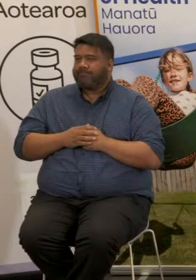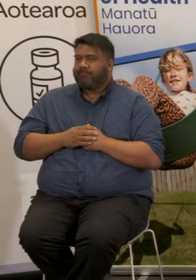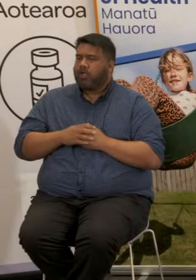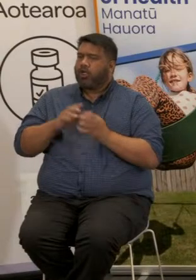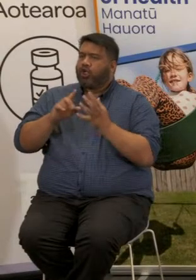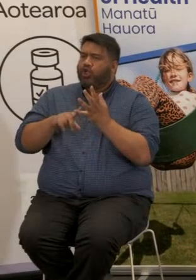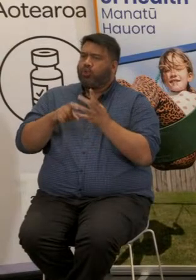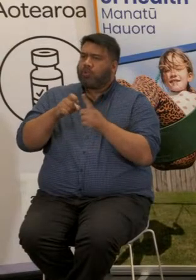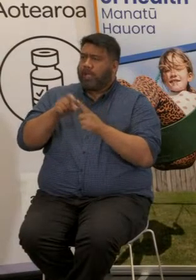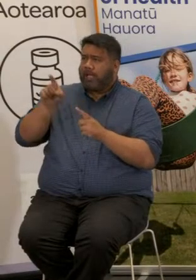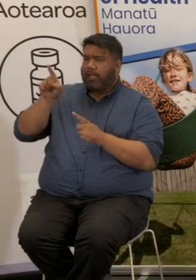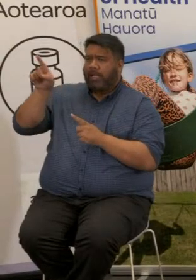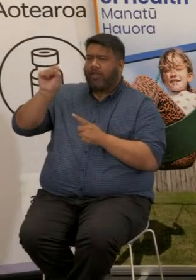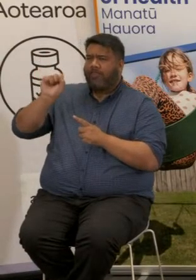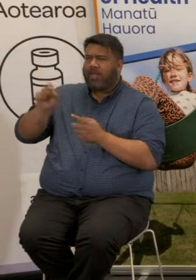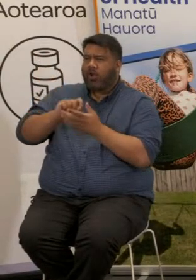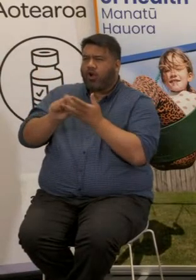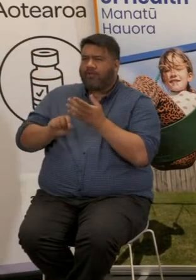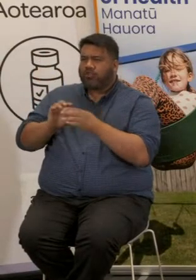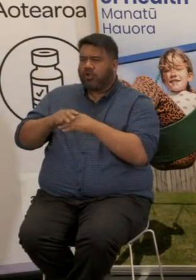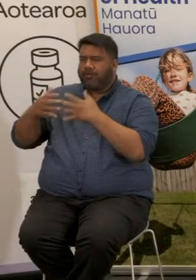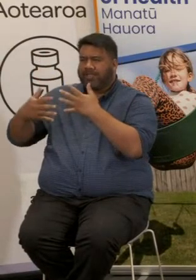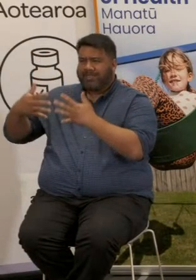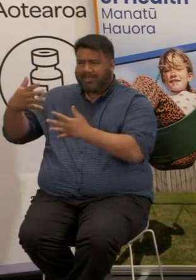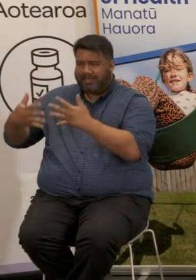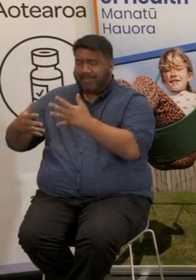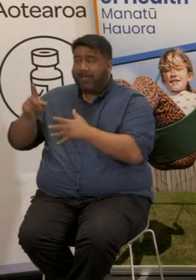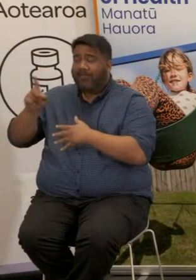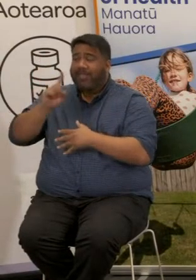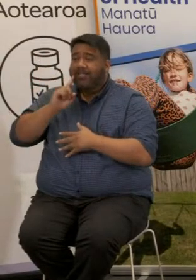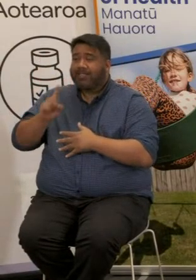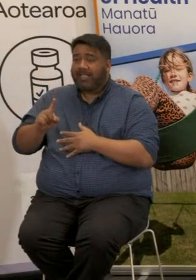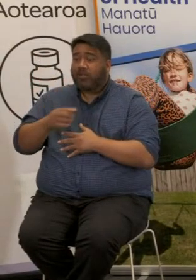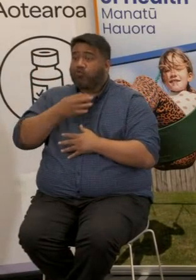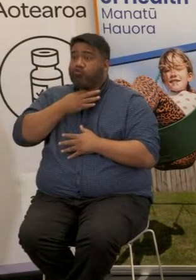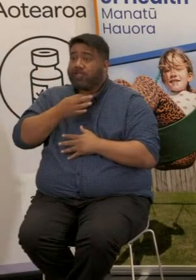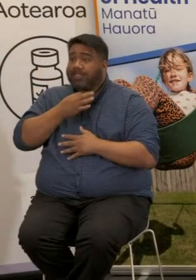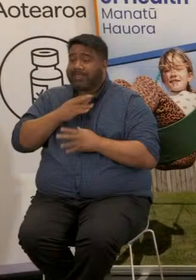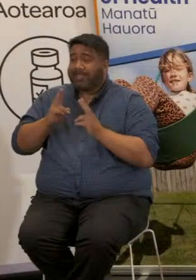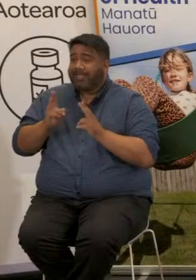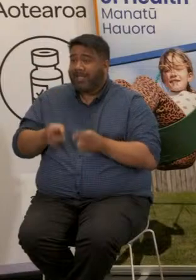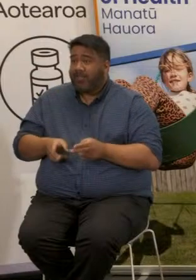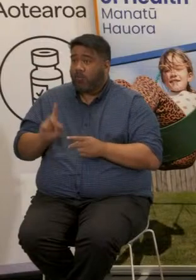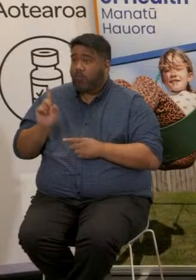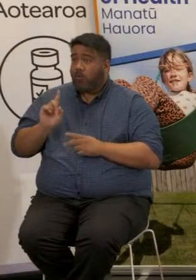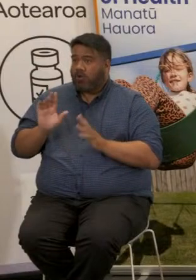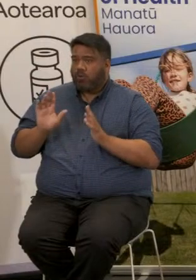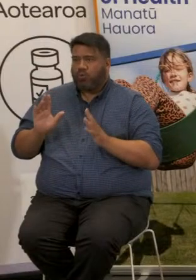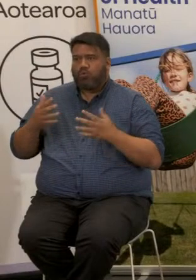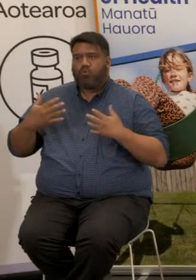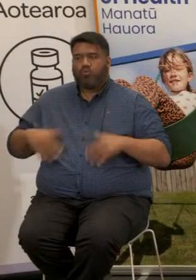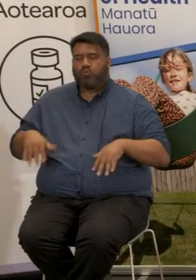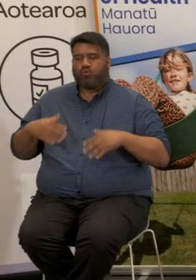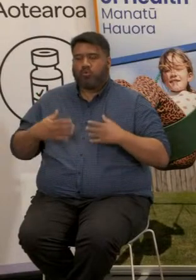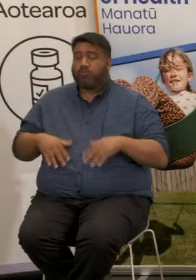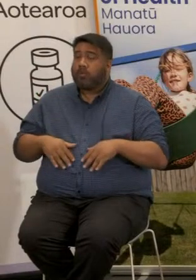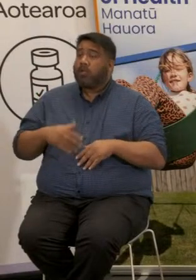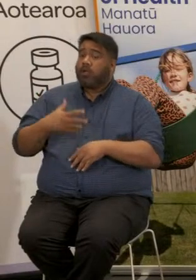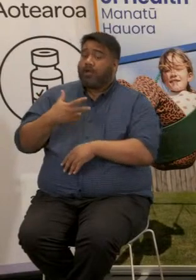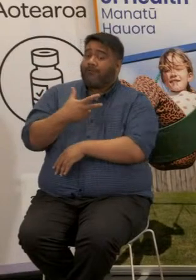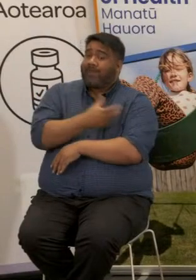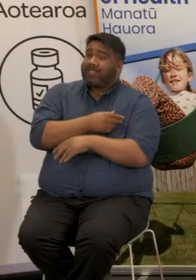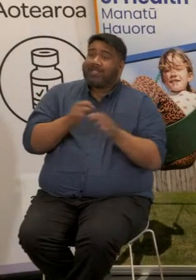National Statistics reported that the age-adjusted risk of death is 32 times higher